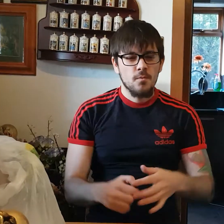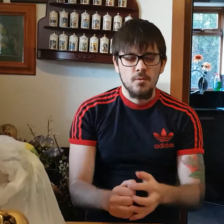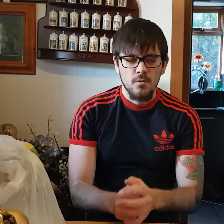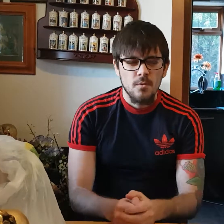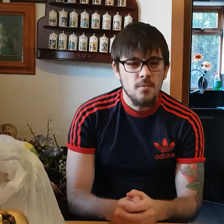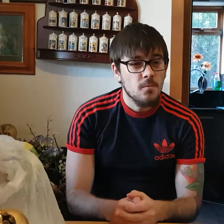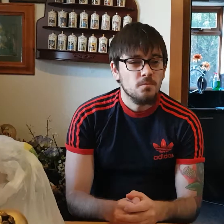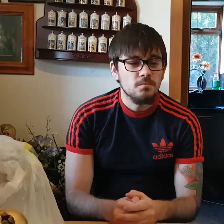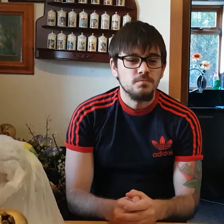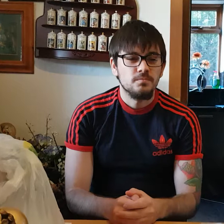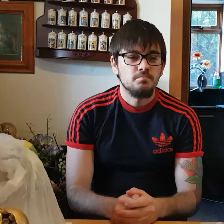Beautiful views.